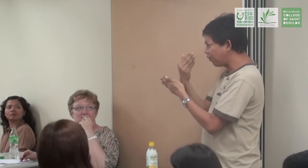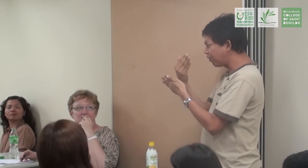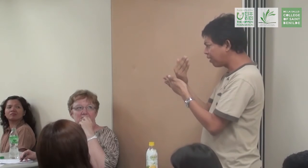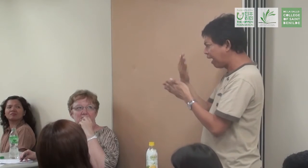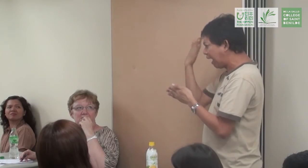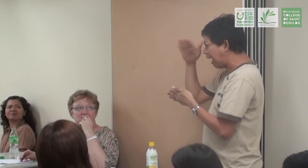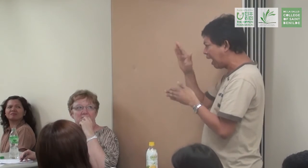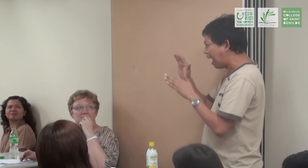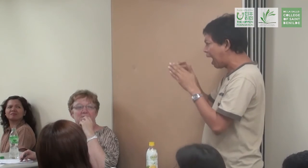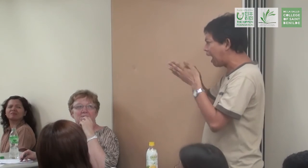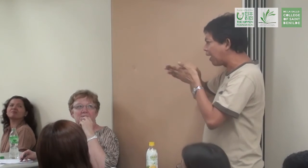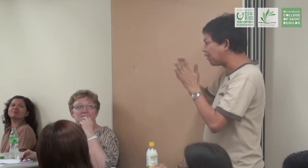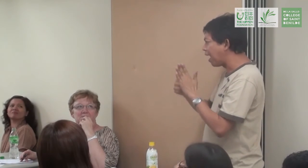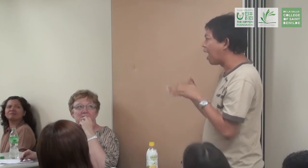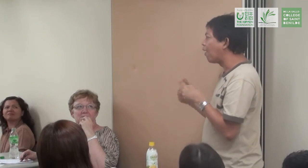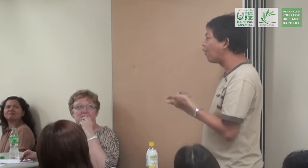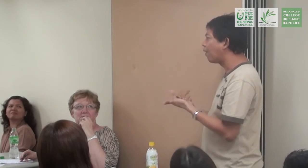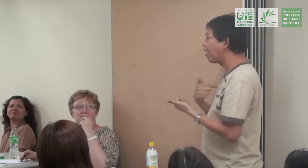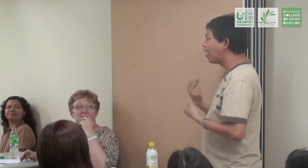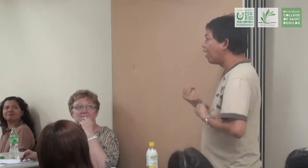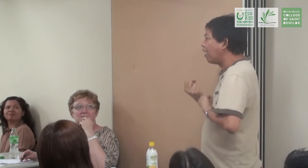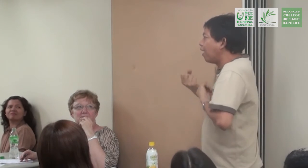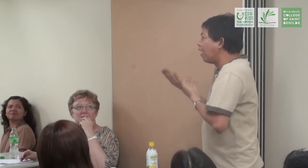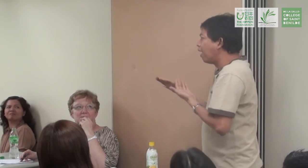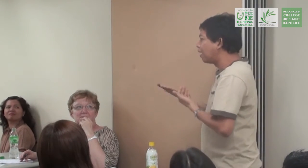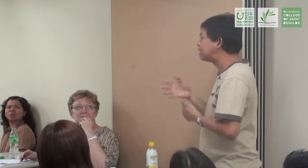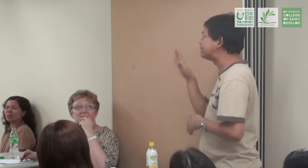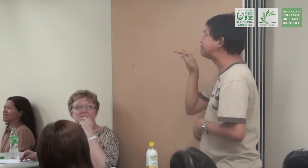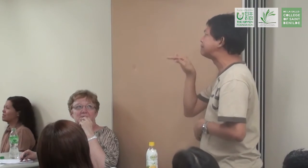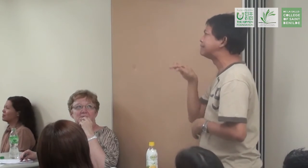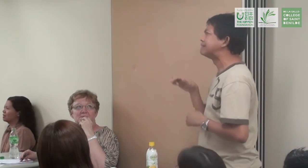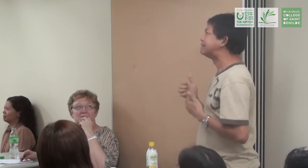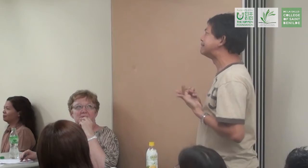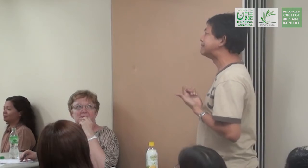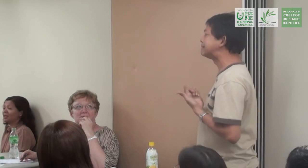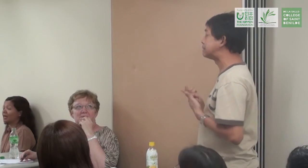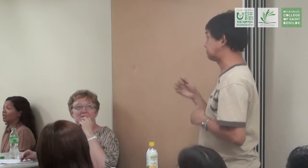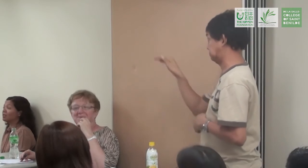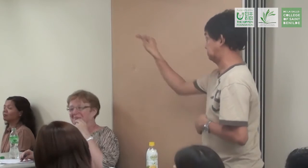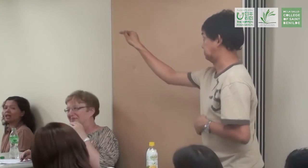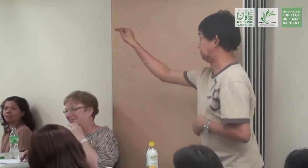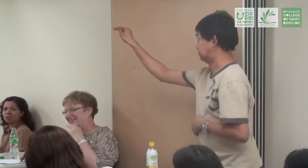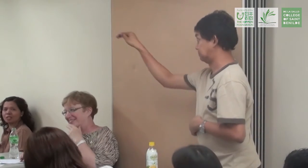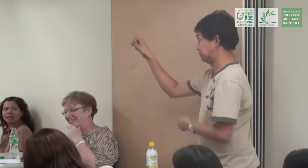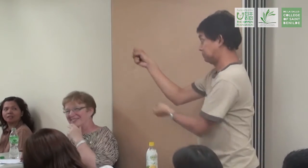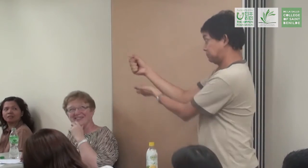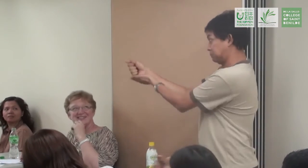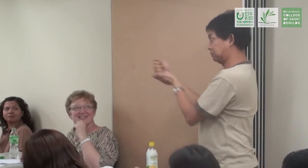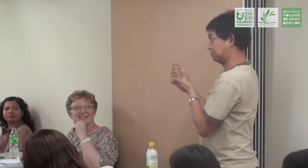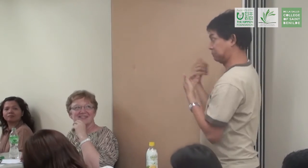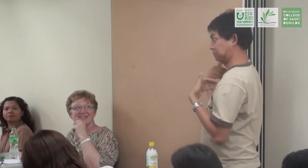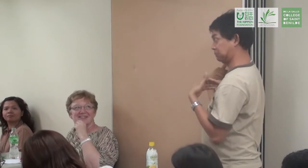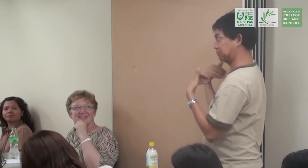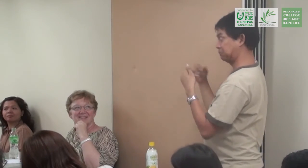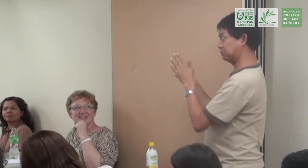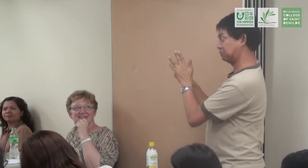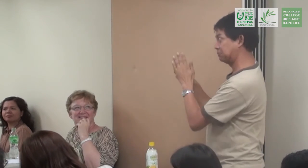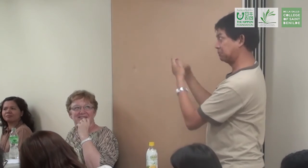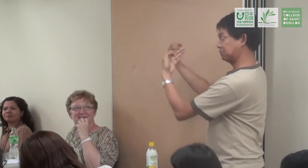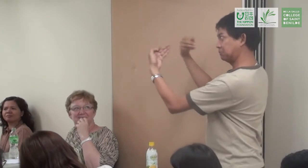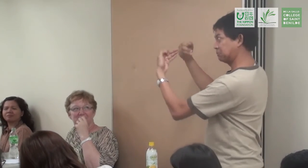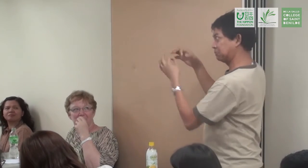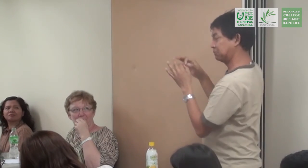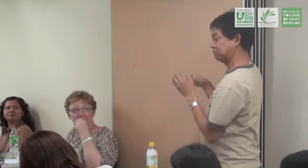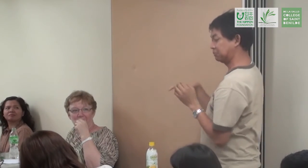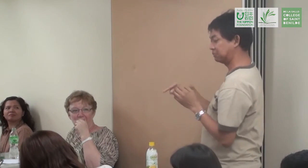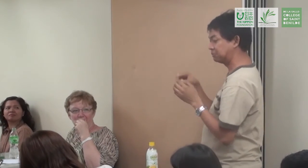example, are so that's new word for me, new vocabulary. So how will I be able to express? So would I ask